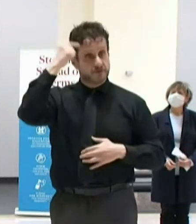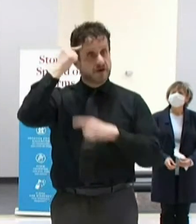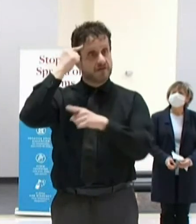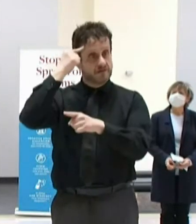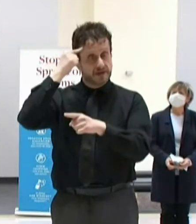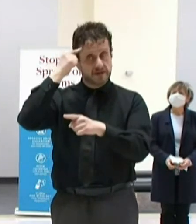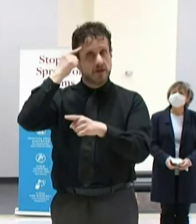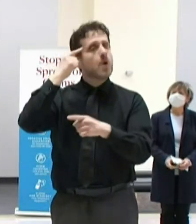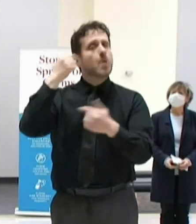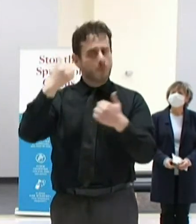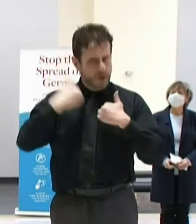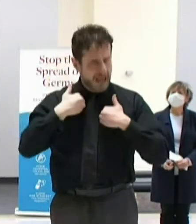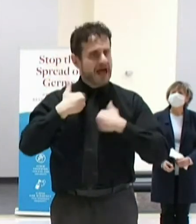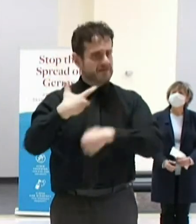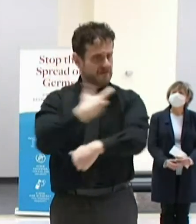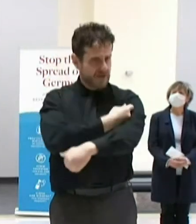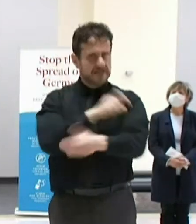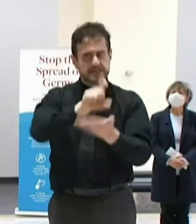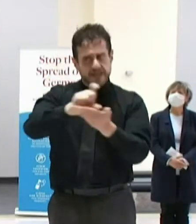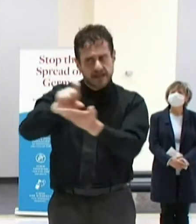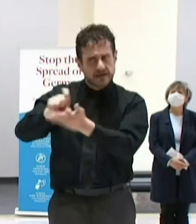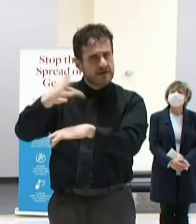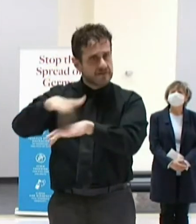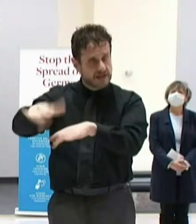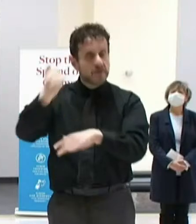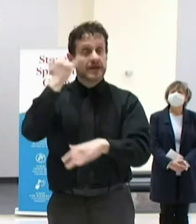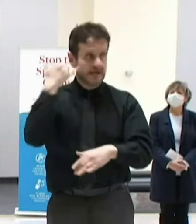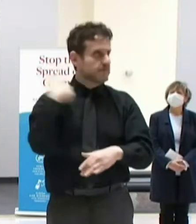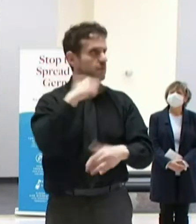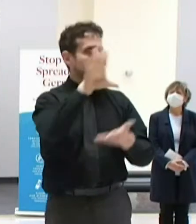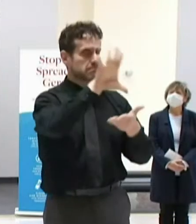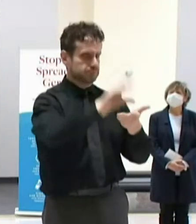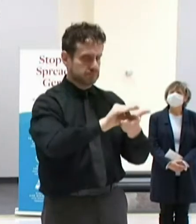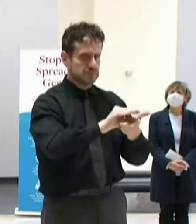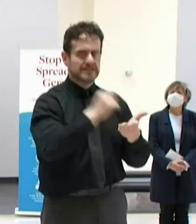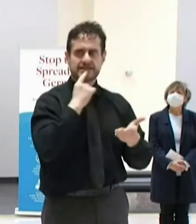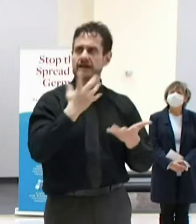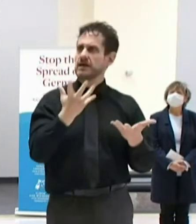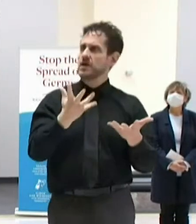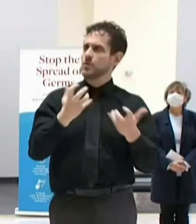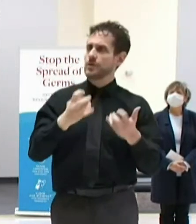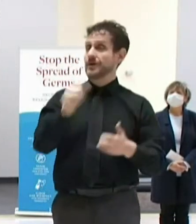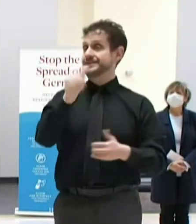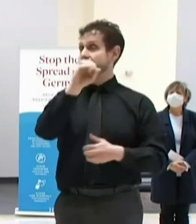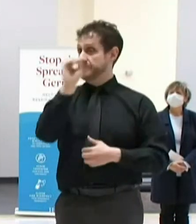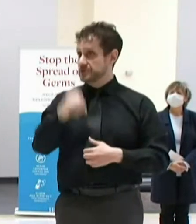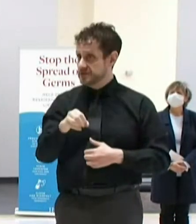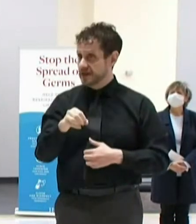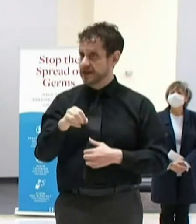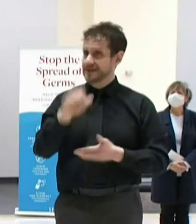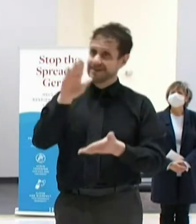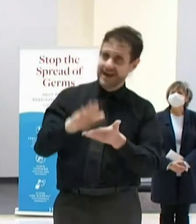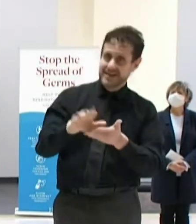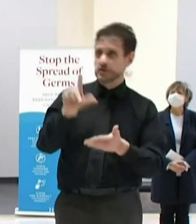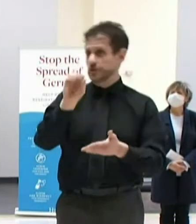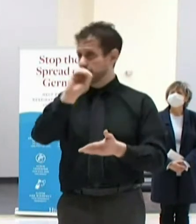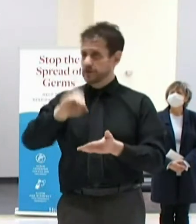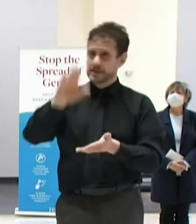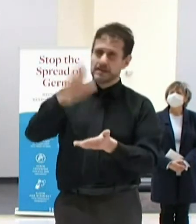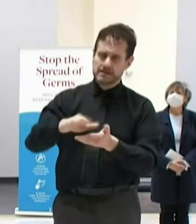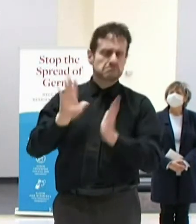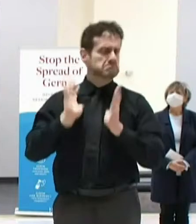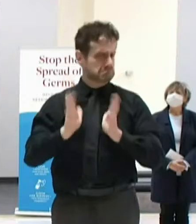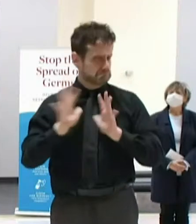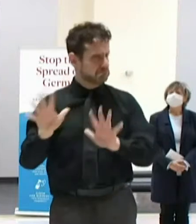of that still available to us, even if we were to say we want 10% or 20% less.